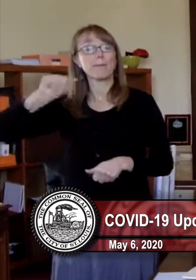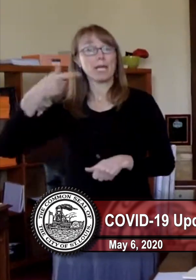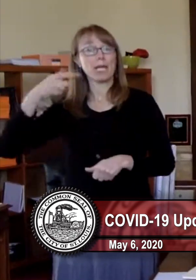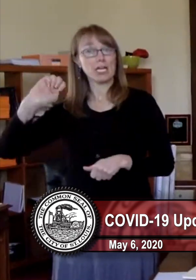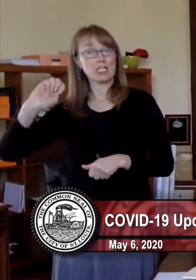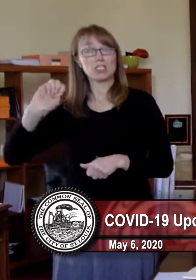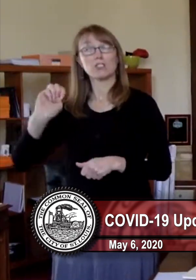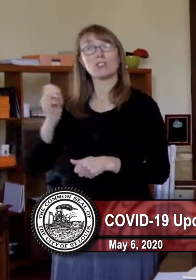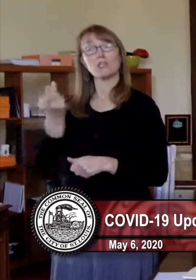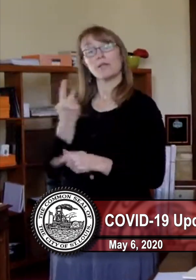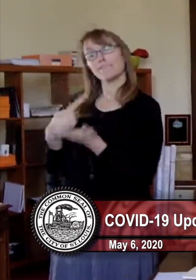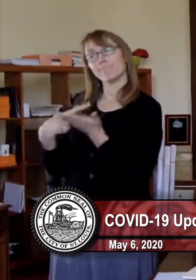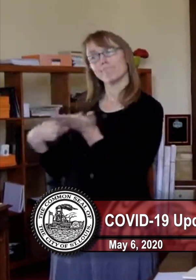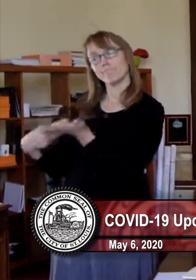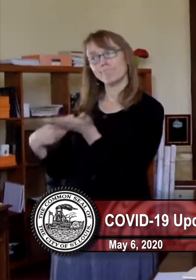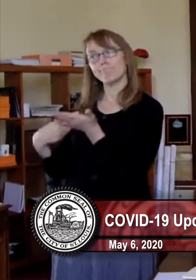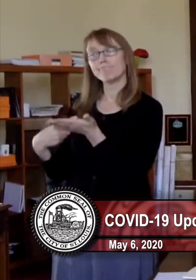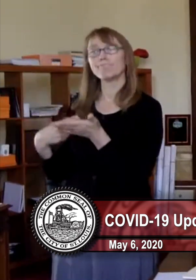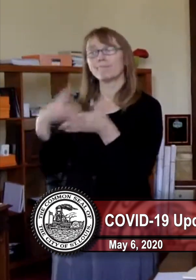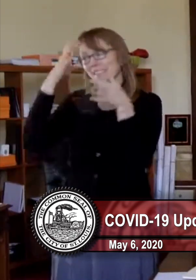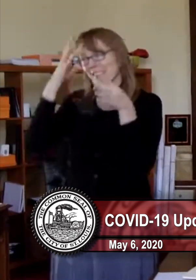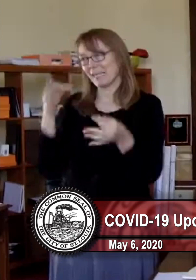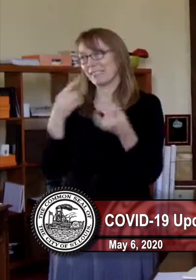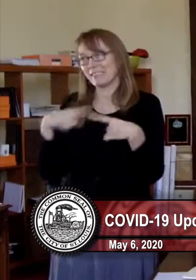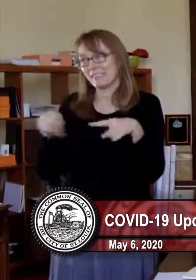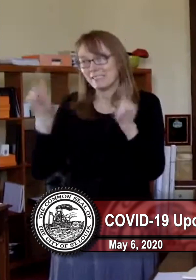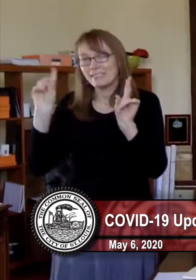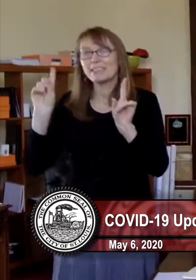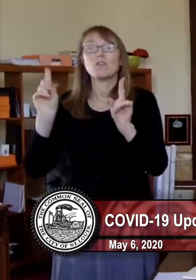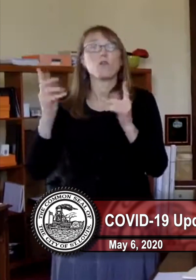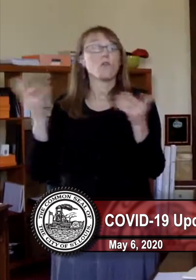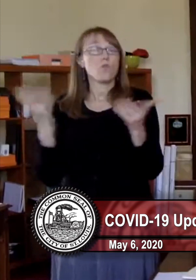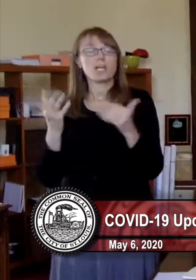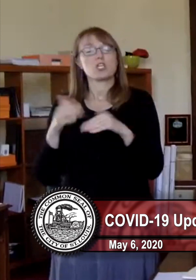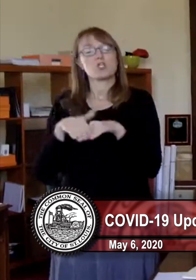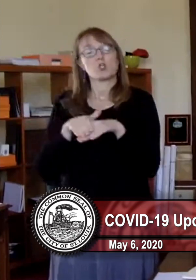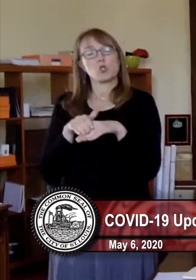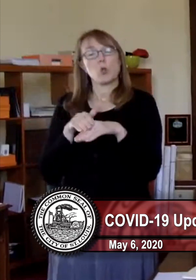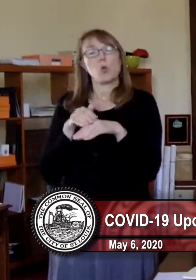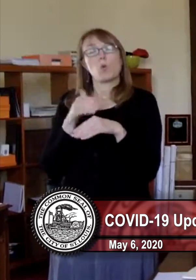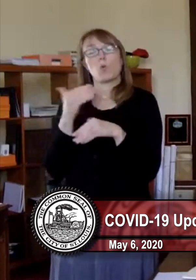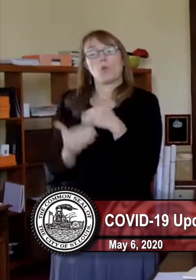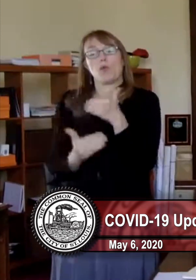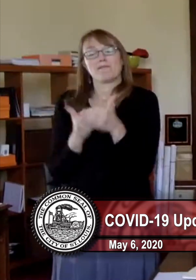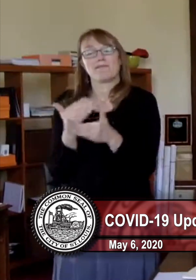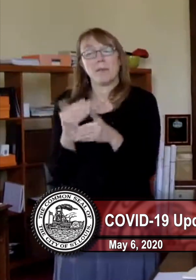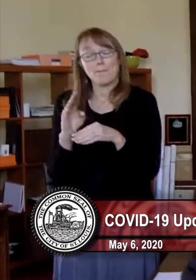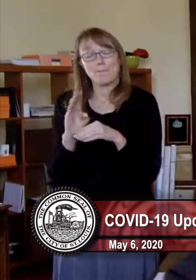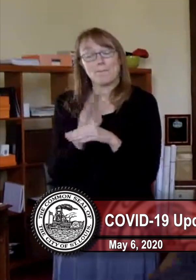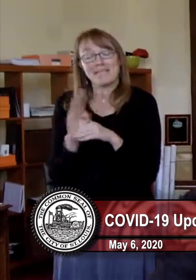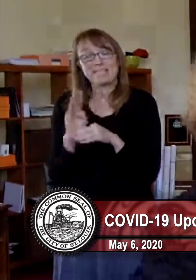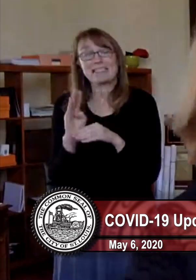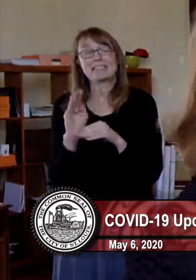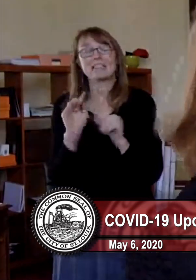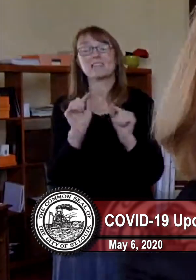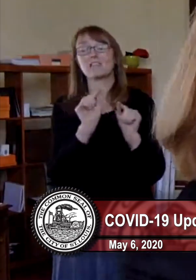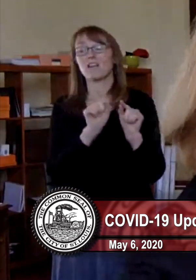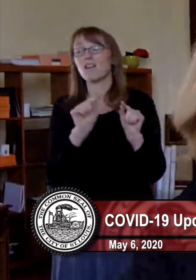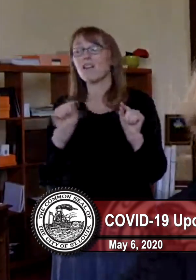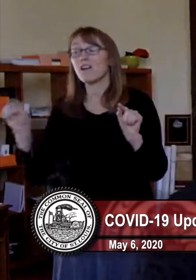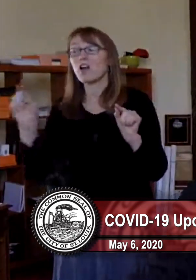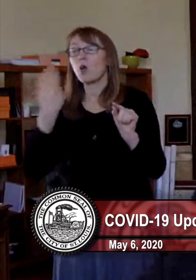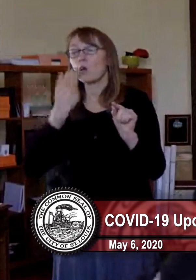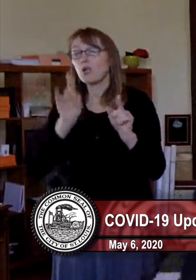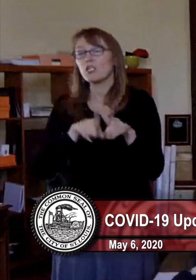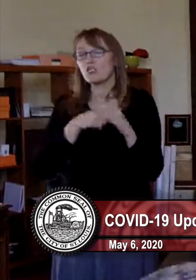begin to ease reopening of businesses on Monday, May the 18th.